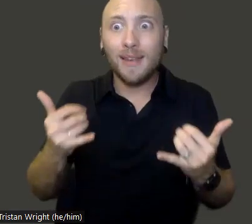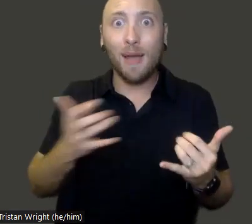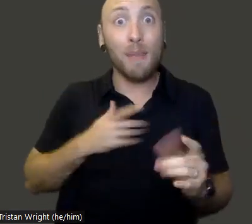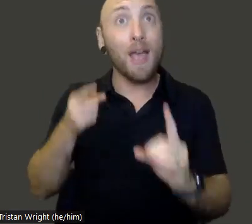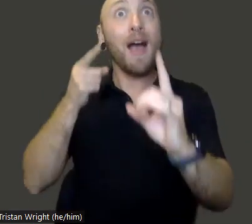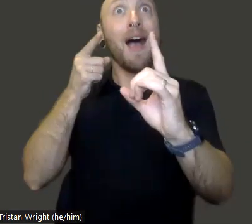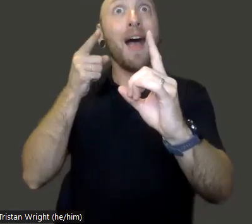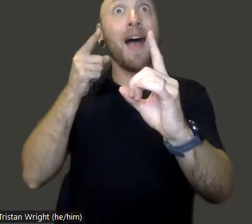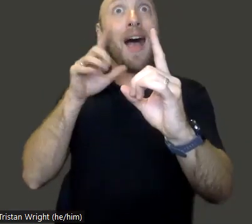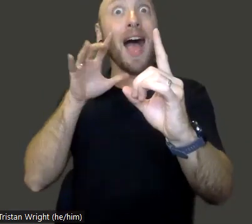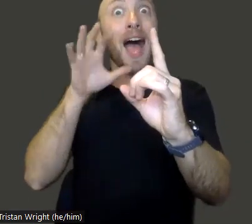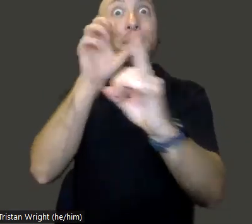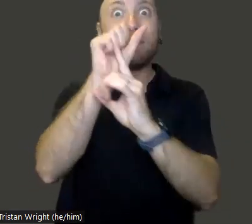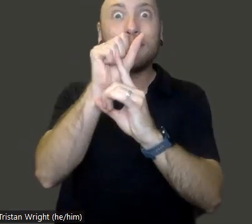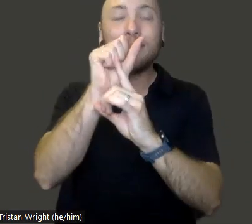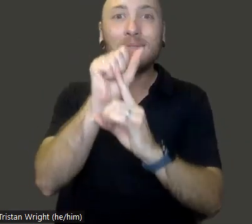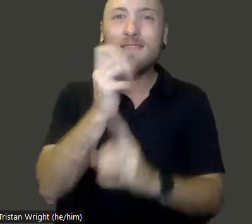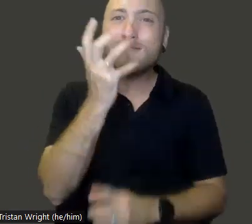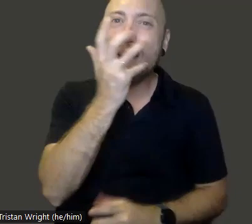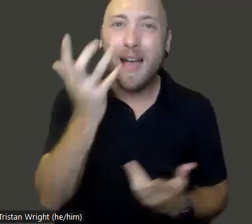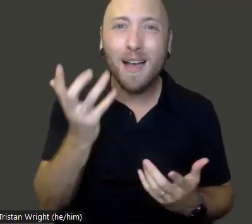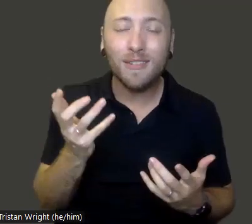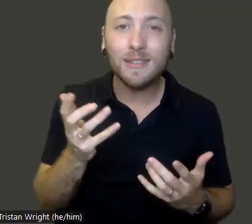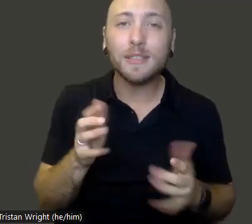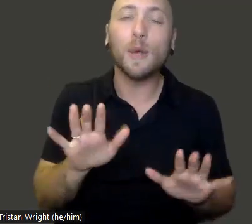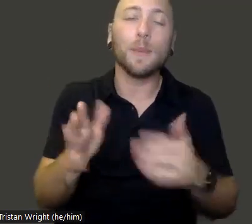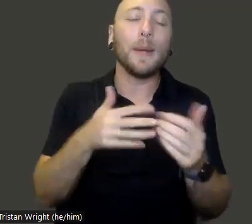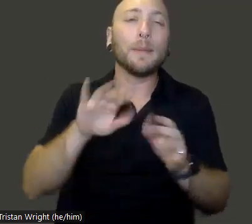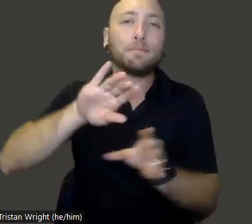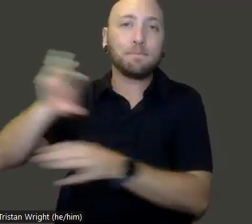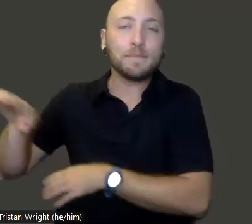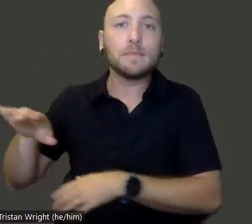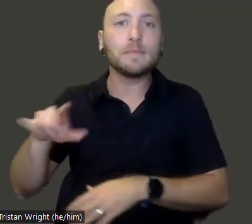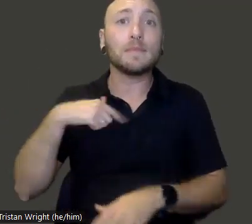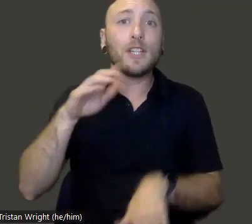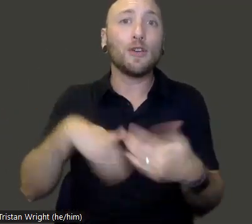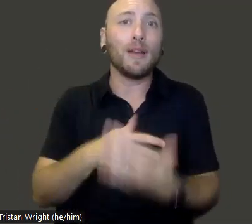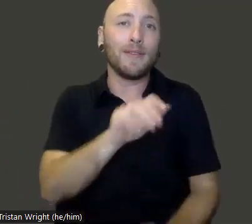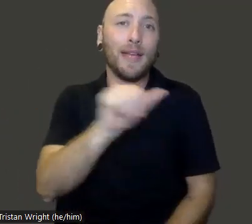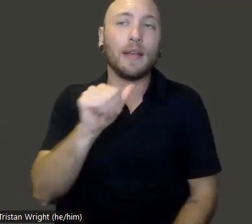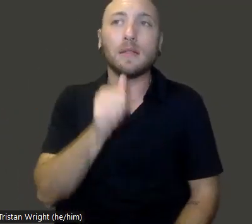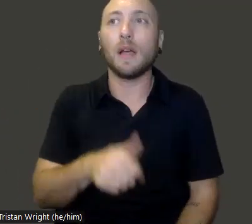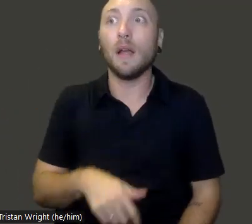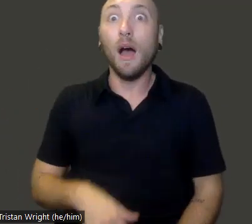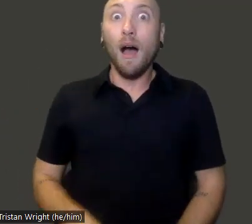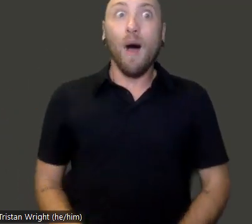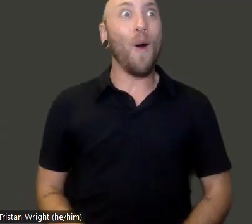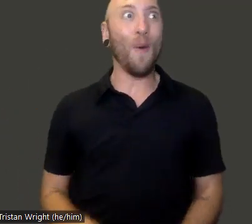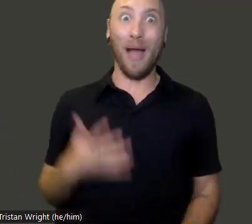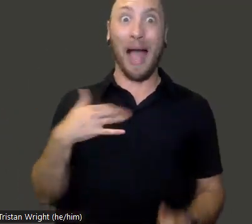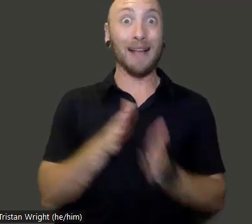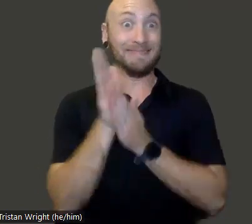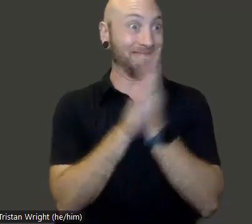it, like I said, when I got here, it wasn't about oh, I hope that I can, do well in college and